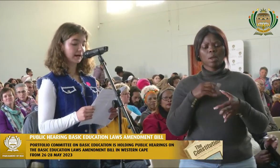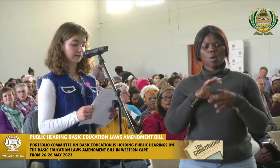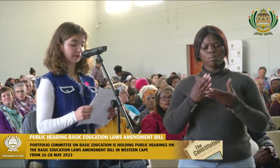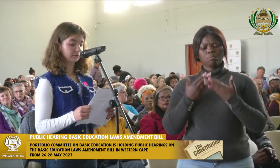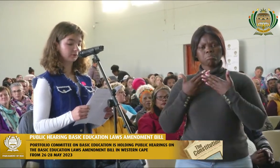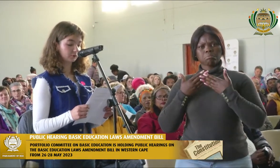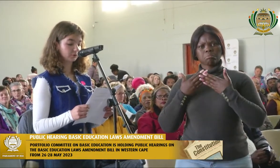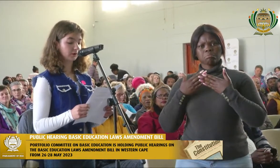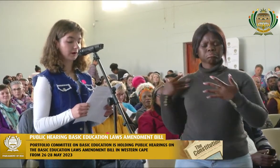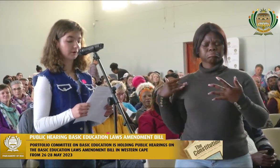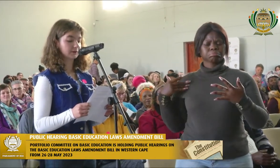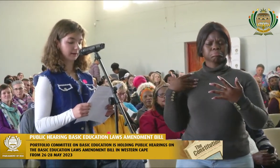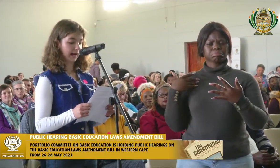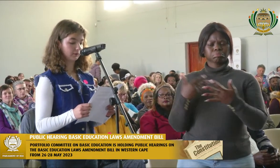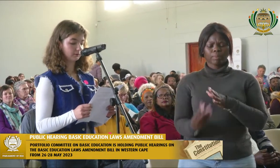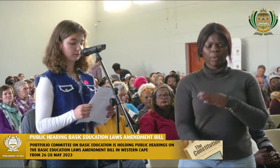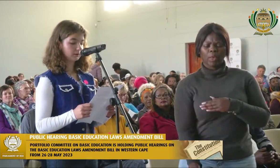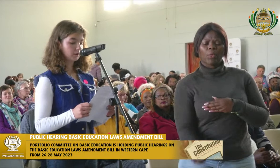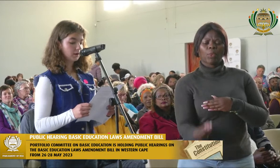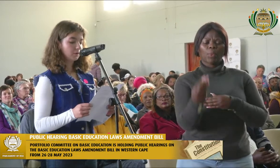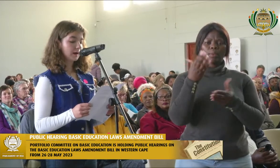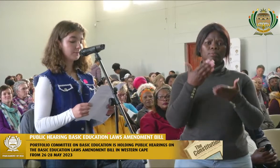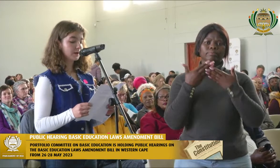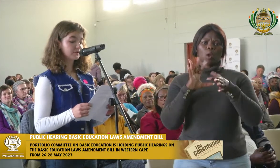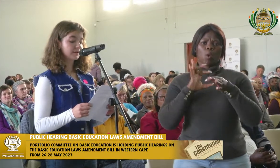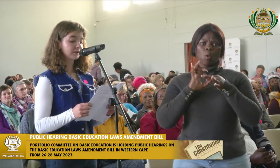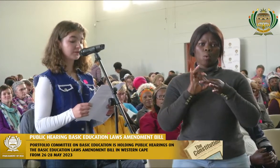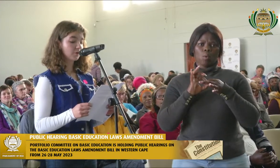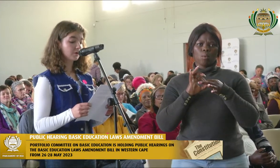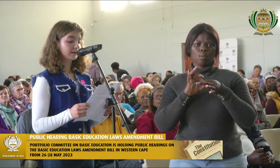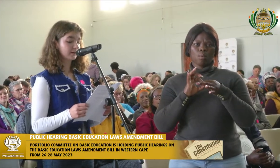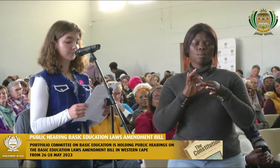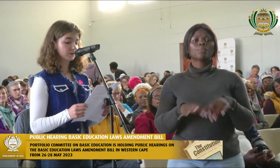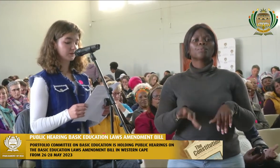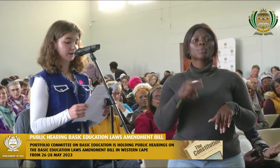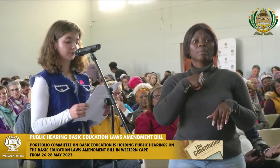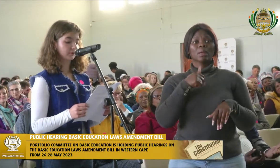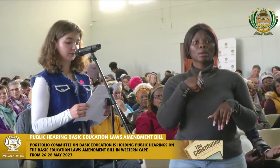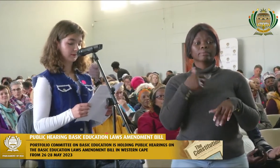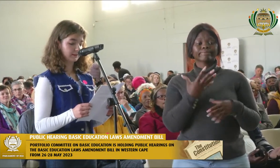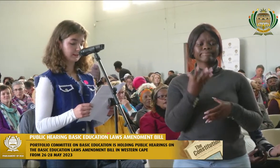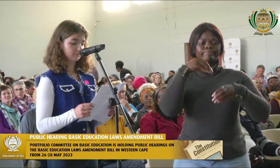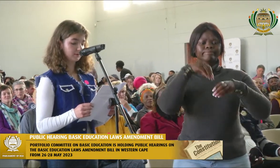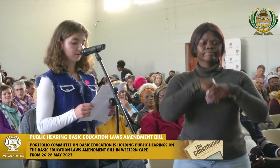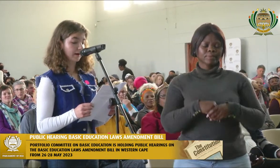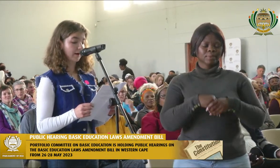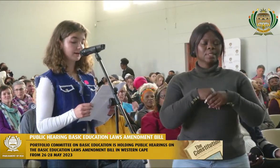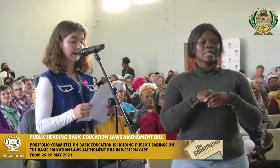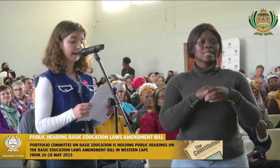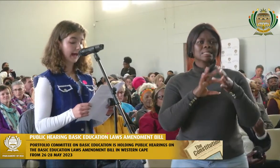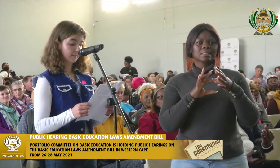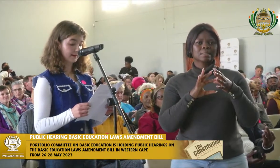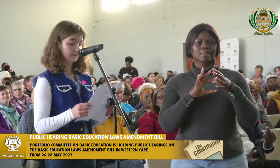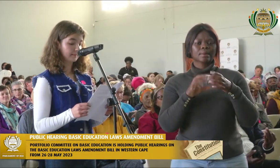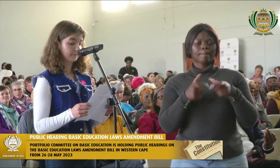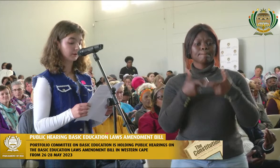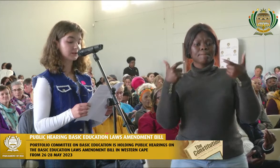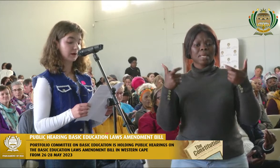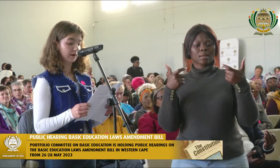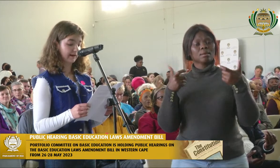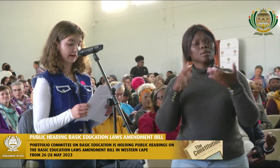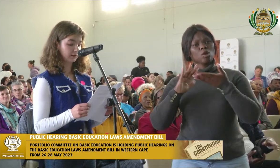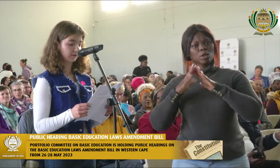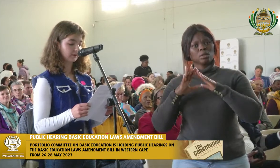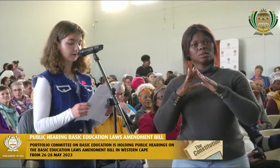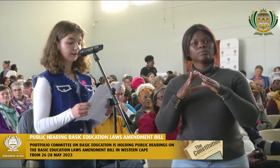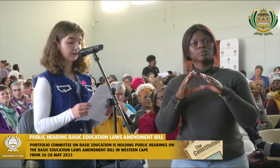my entire school career until now. We are part of an extraordinary supportive homeschool community, surrounded by like-minded people who